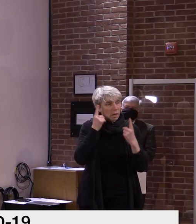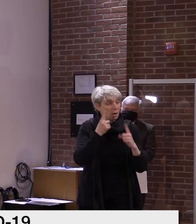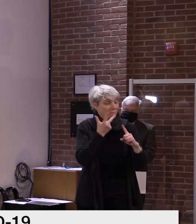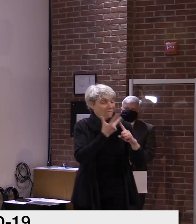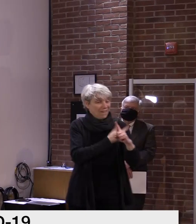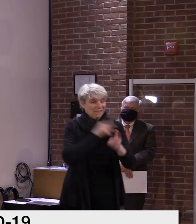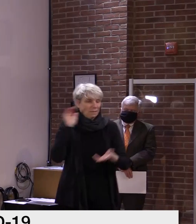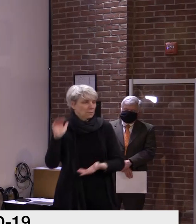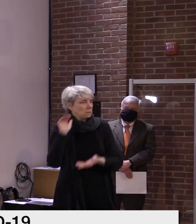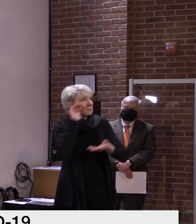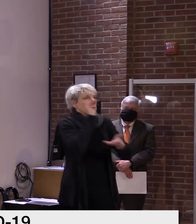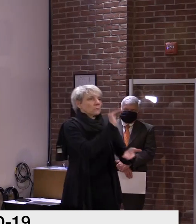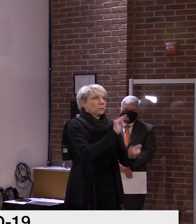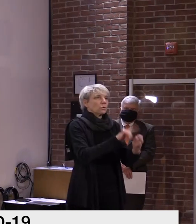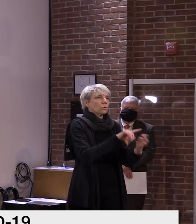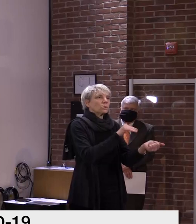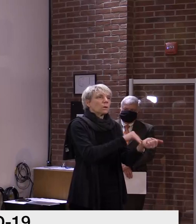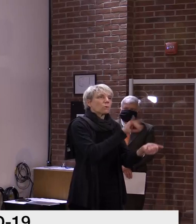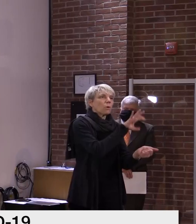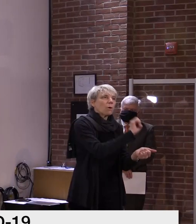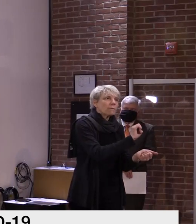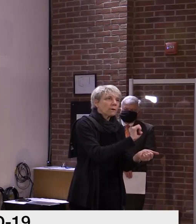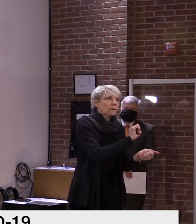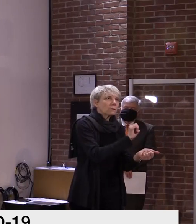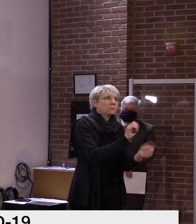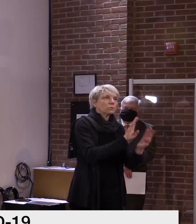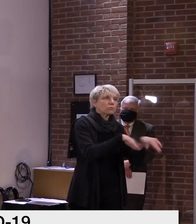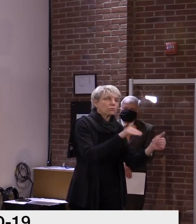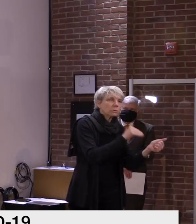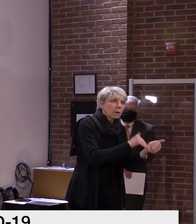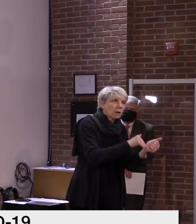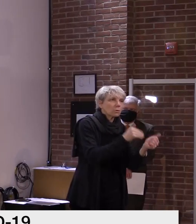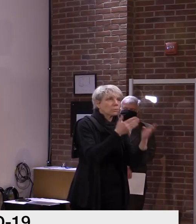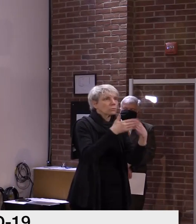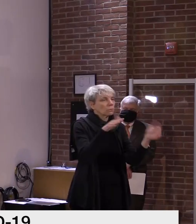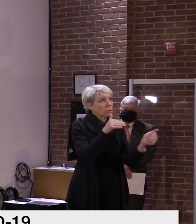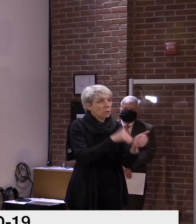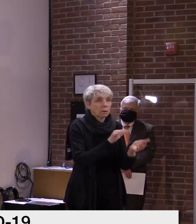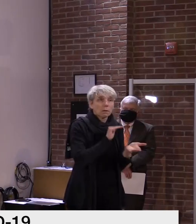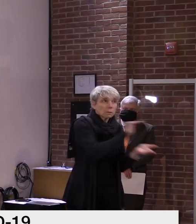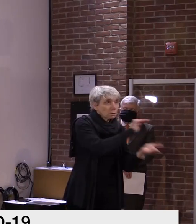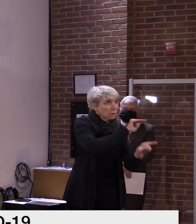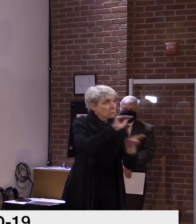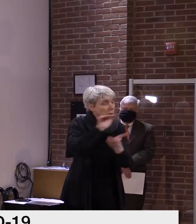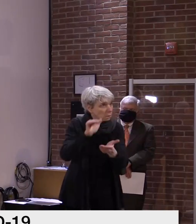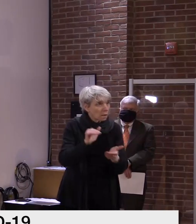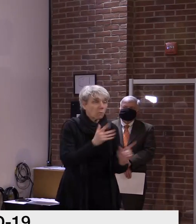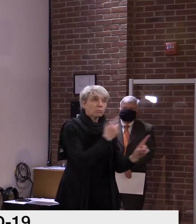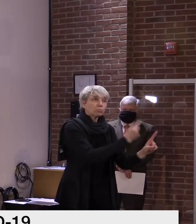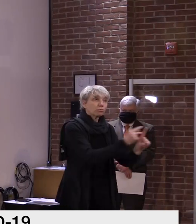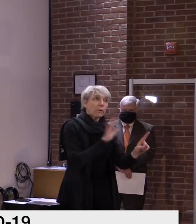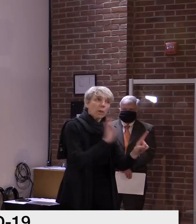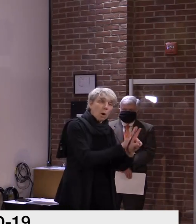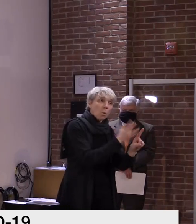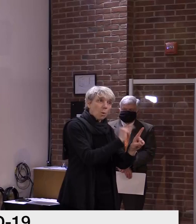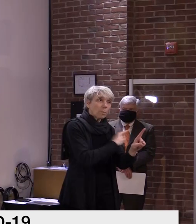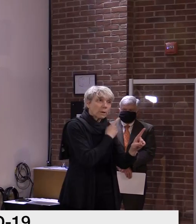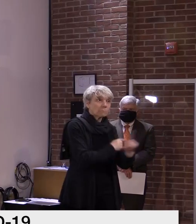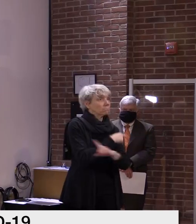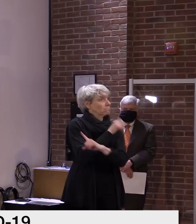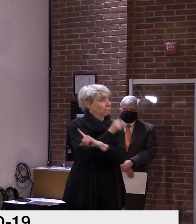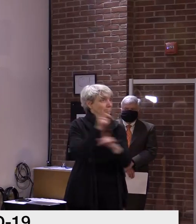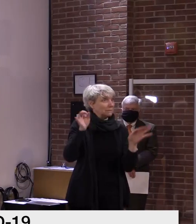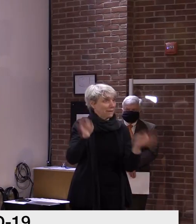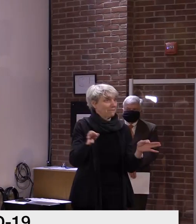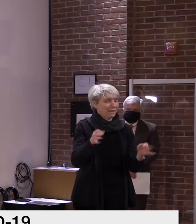it's pediatricians or doctors for adults too? Absolutely. In fact, I believe the 19th is the first